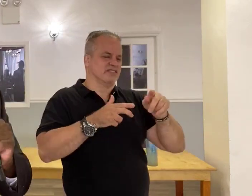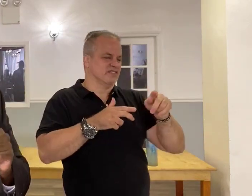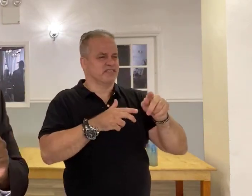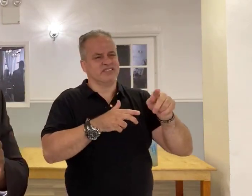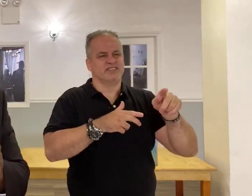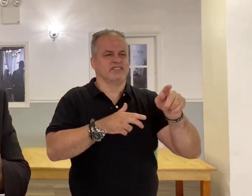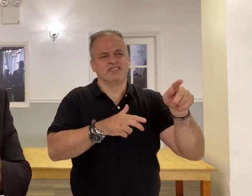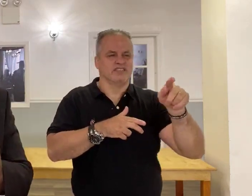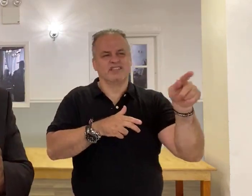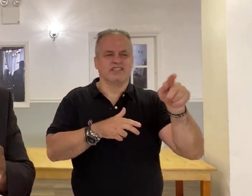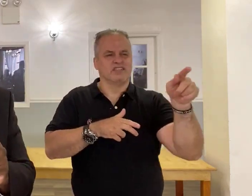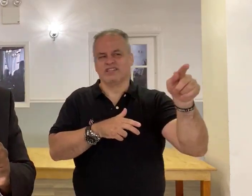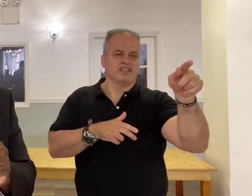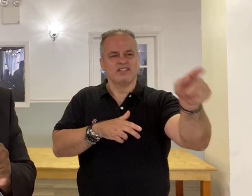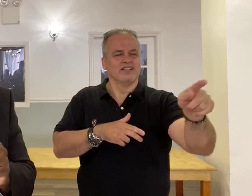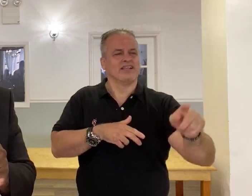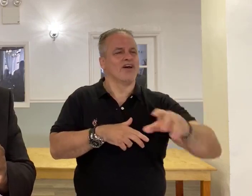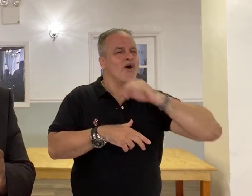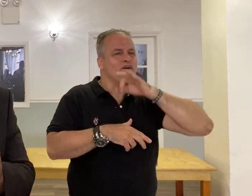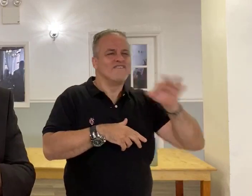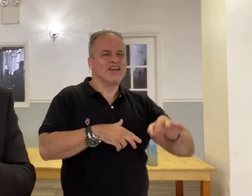would absolutely shatter.